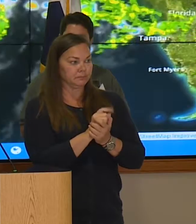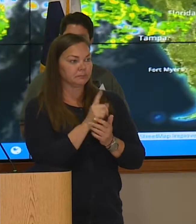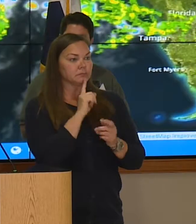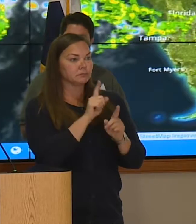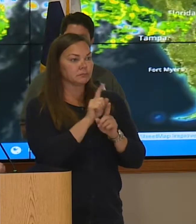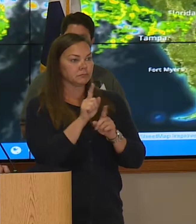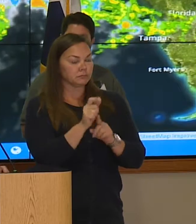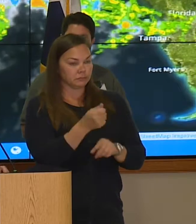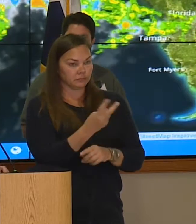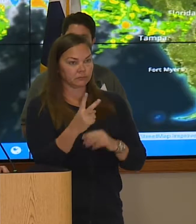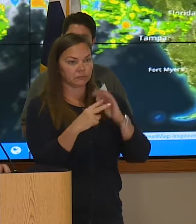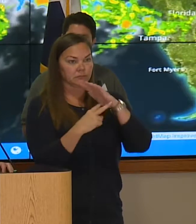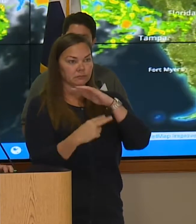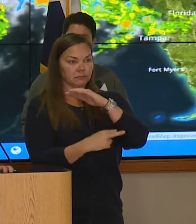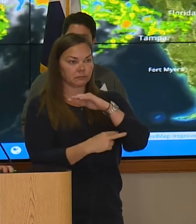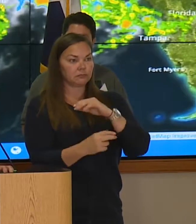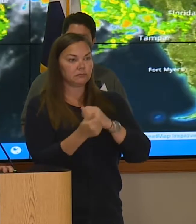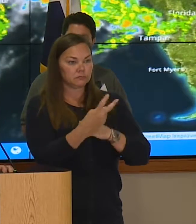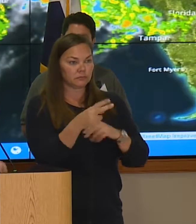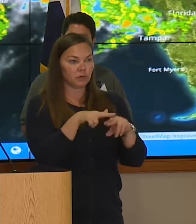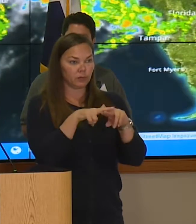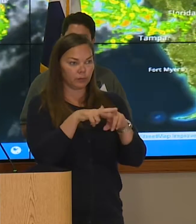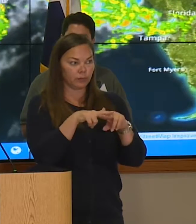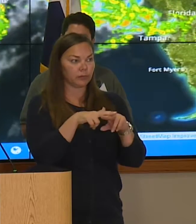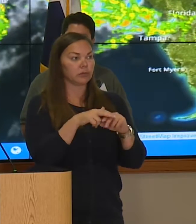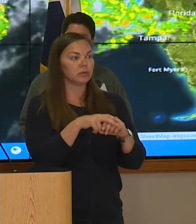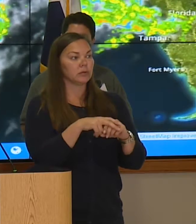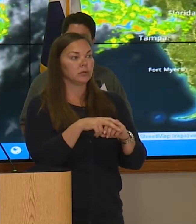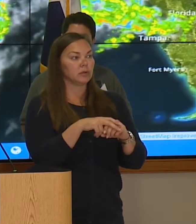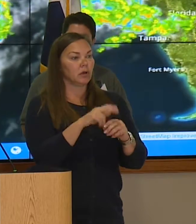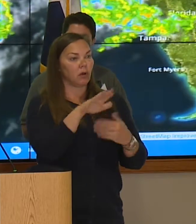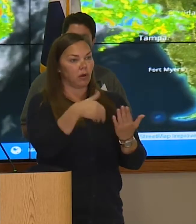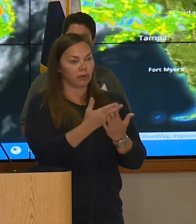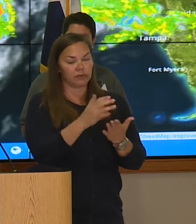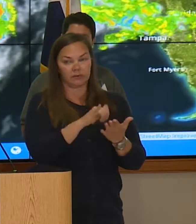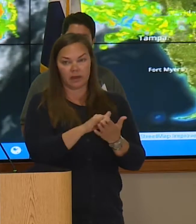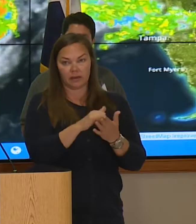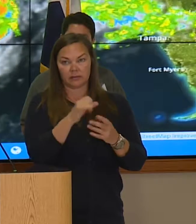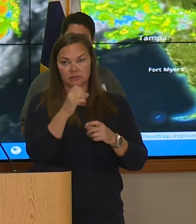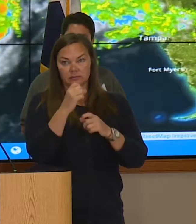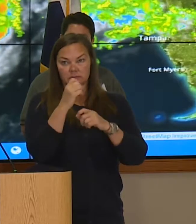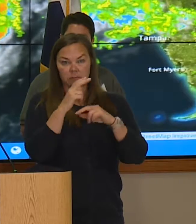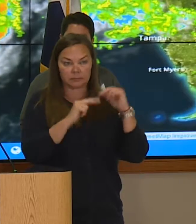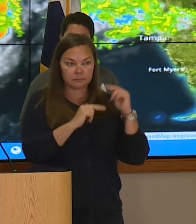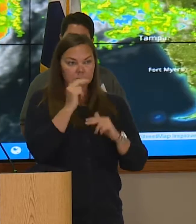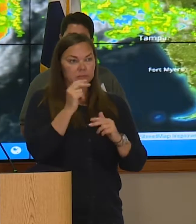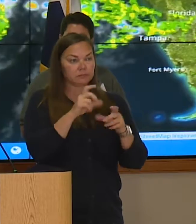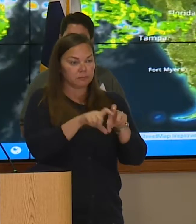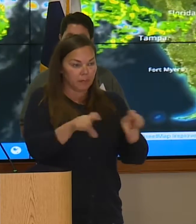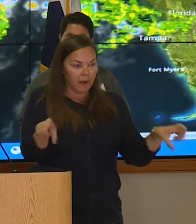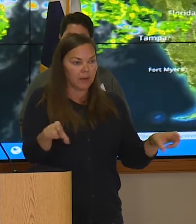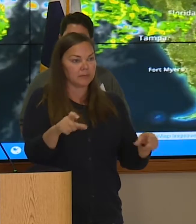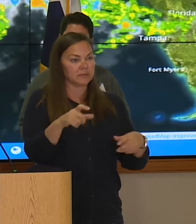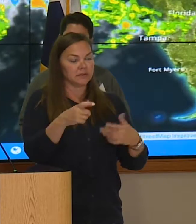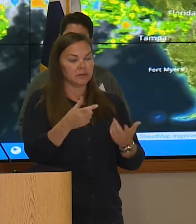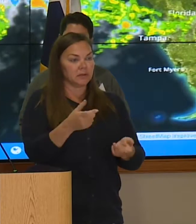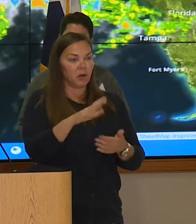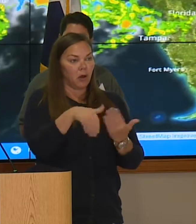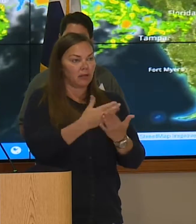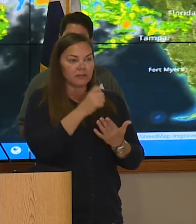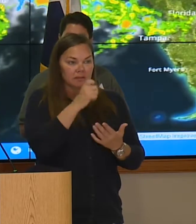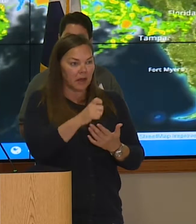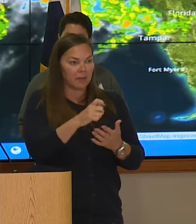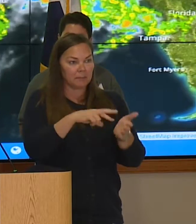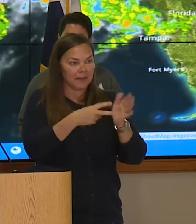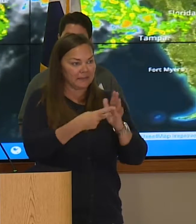There's also several bridges, several railroad tracks. All of this infrastructure is not meant to be kept underwater